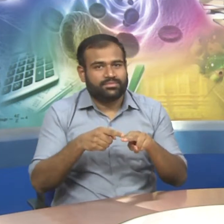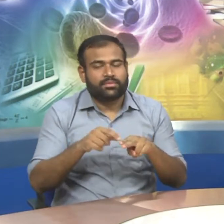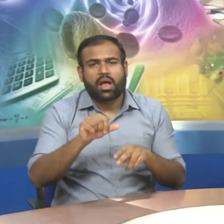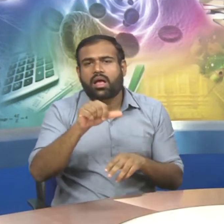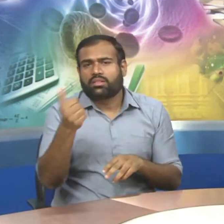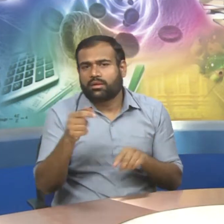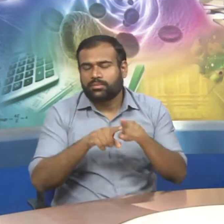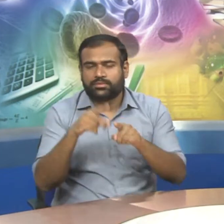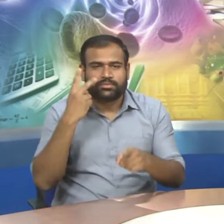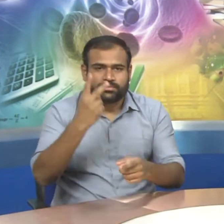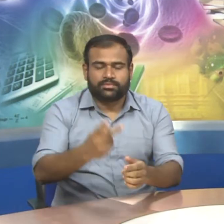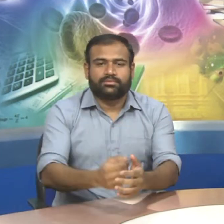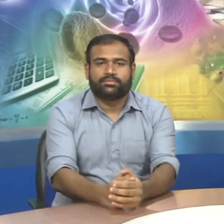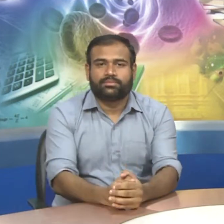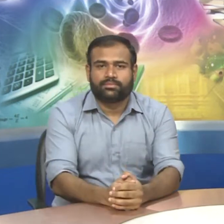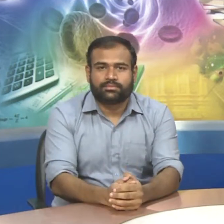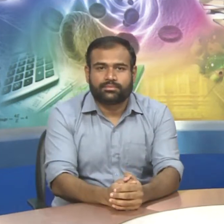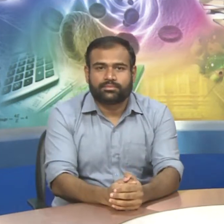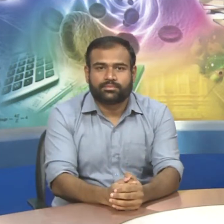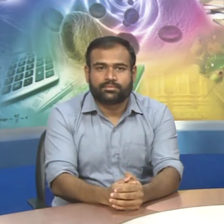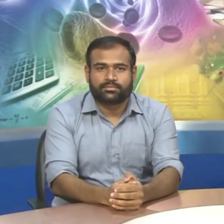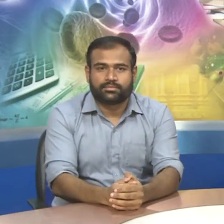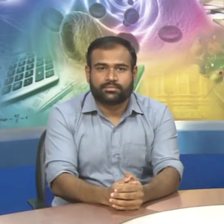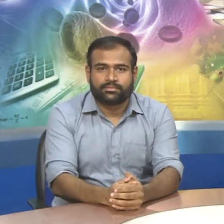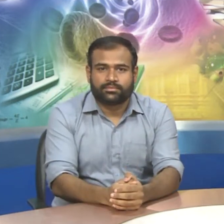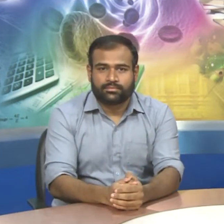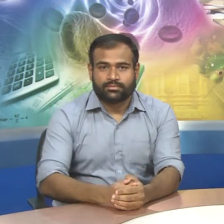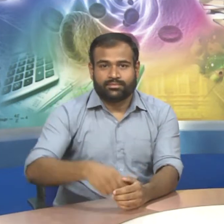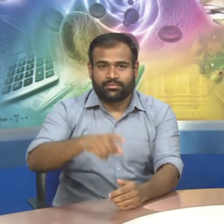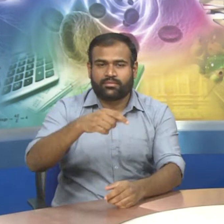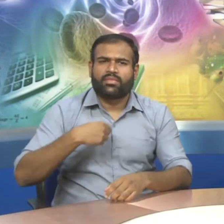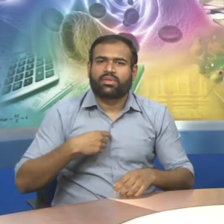sign, association, go Friday. See some more example.